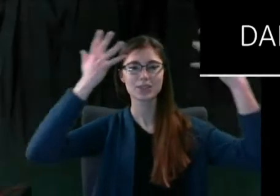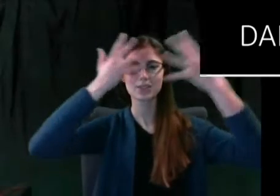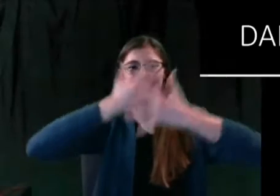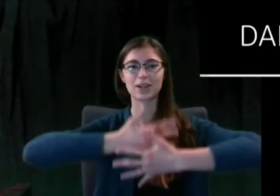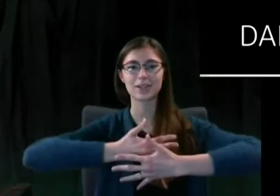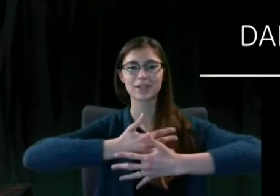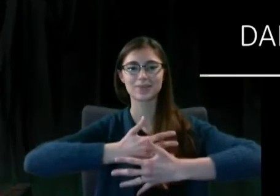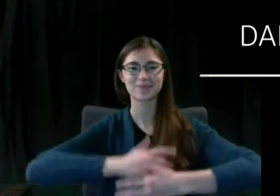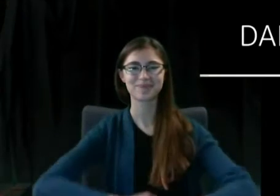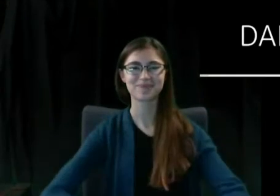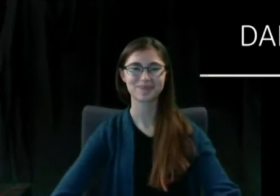Dark.